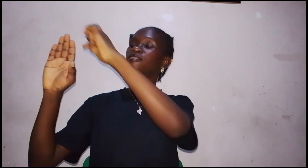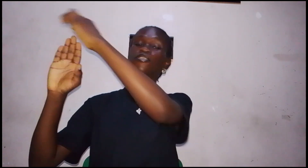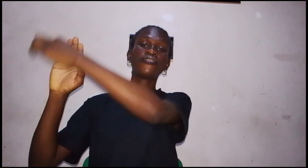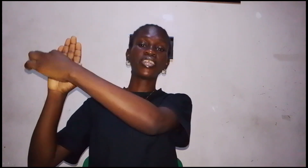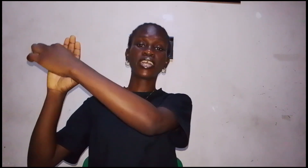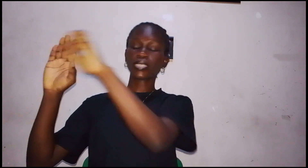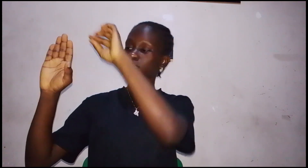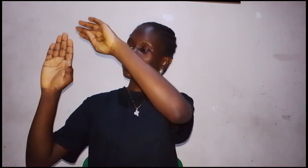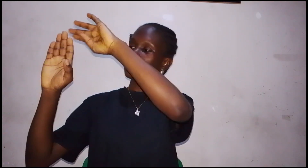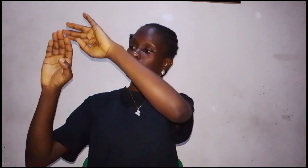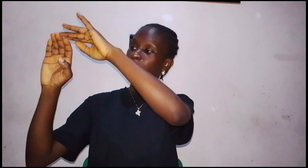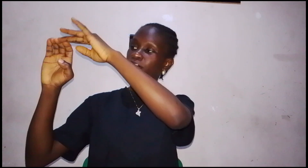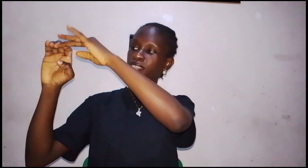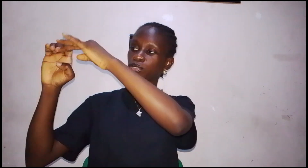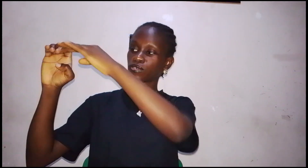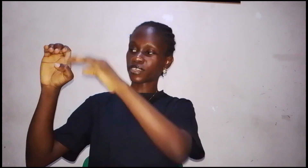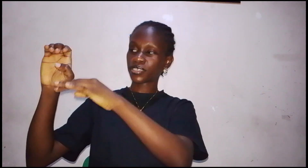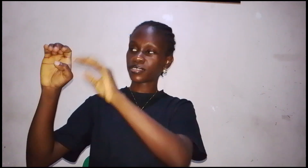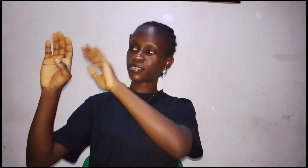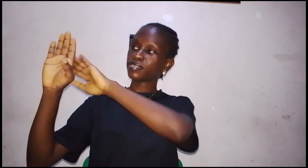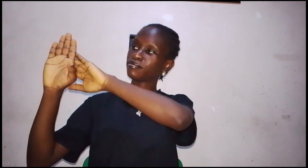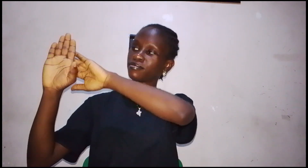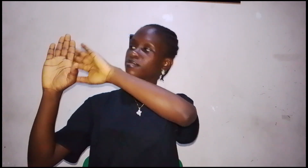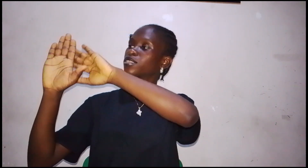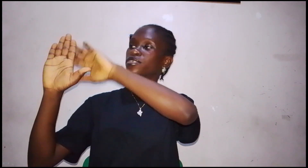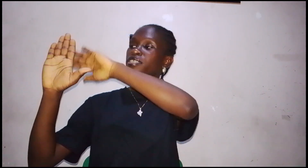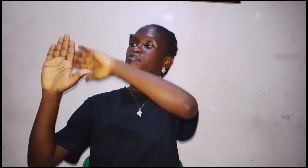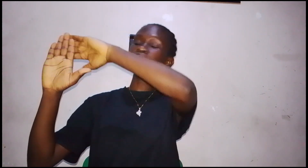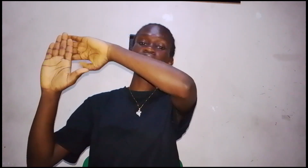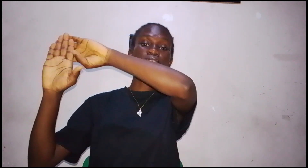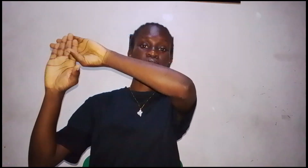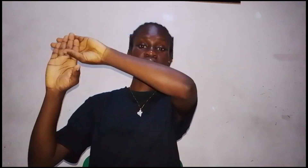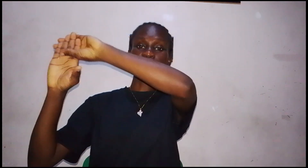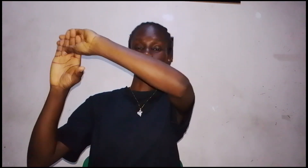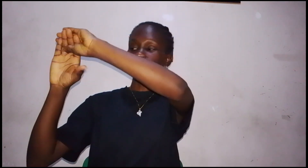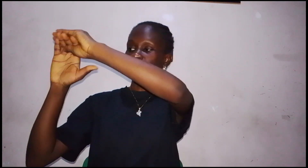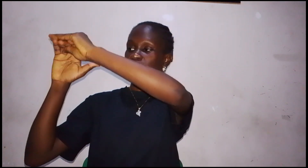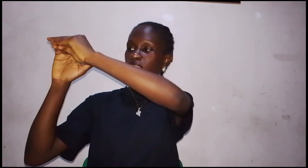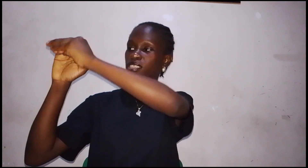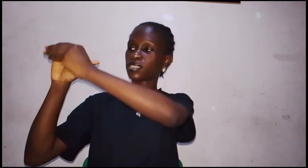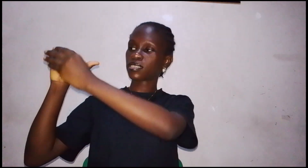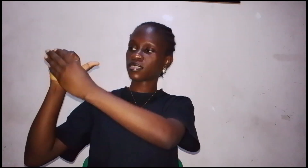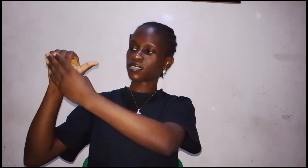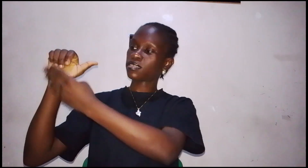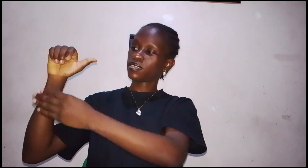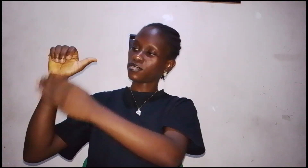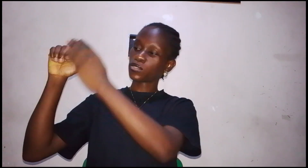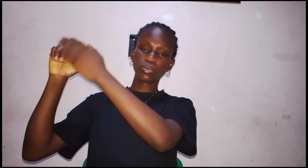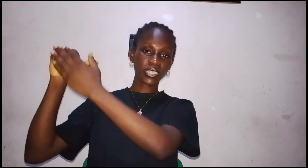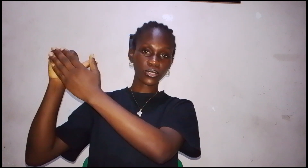The 4 fingers, bend it over. Bend the 4 fingers over like this. Once you bend it